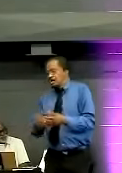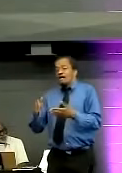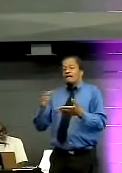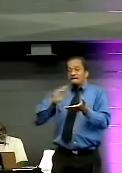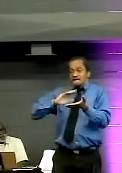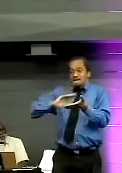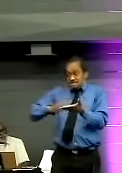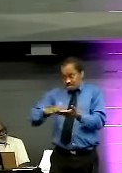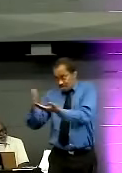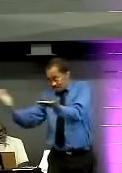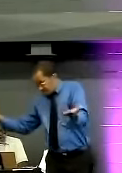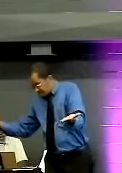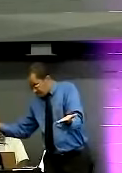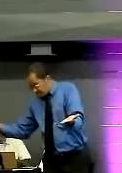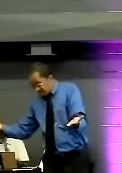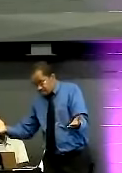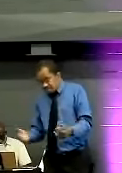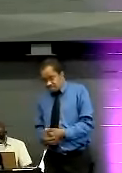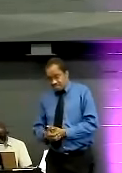Forgive them.